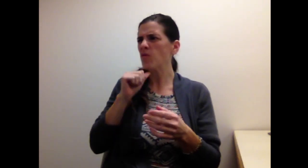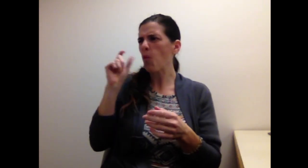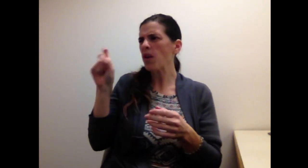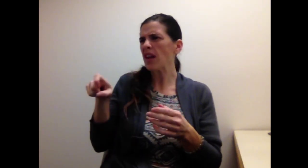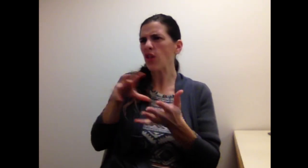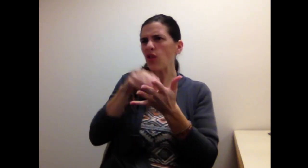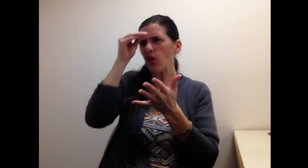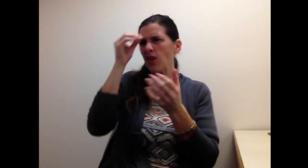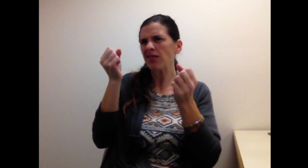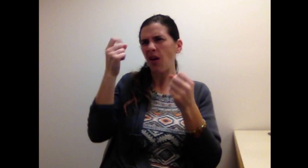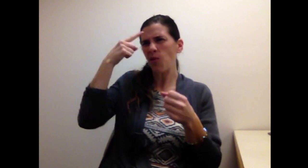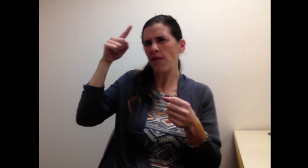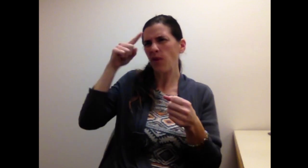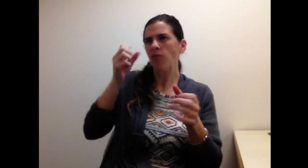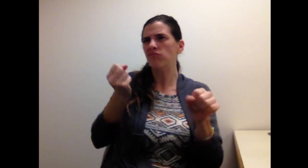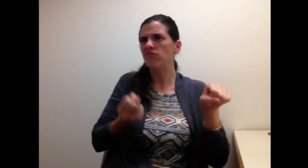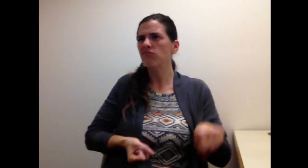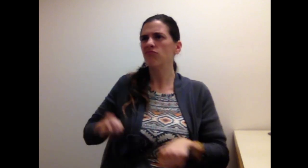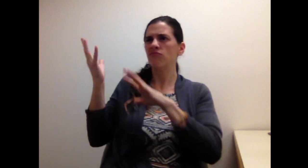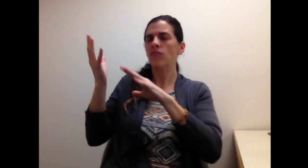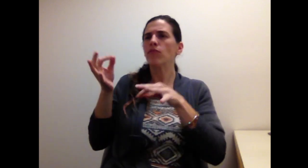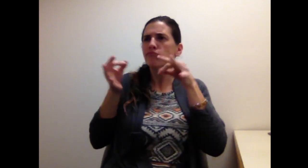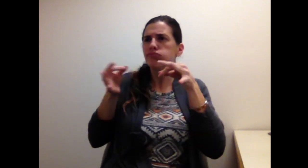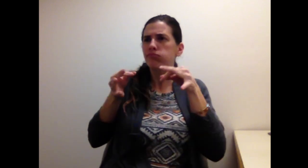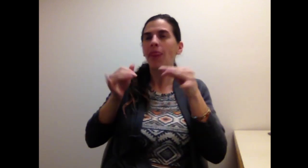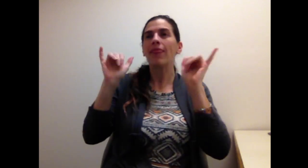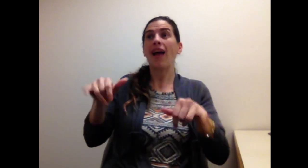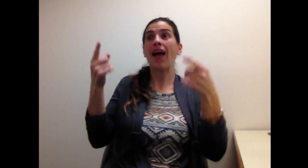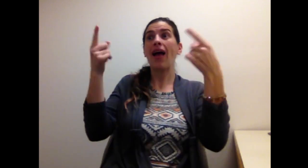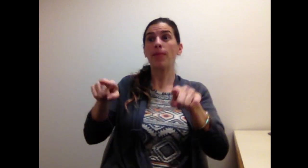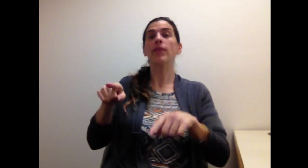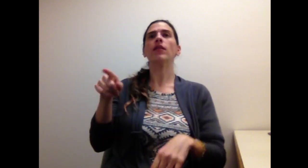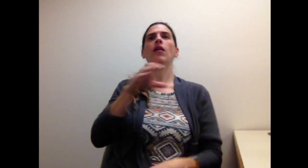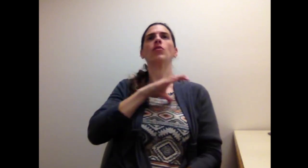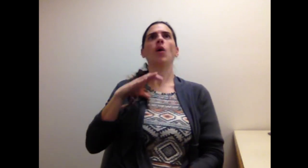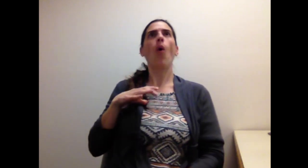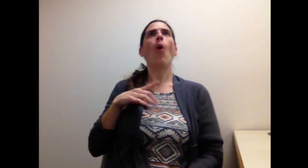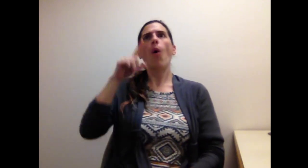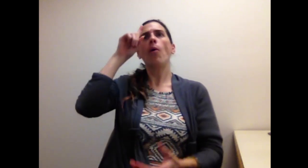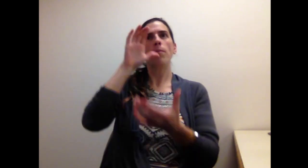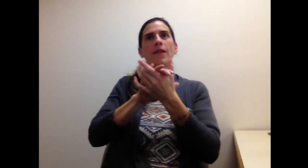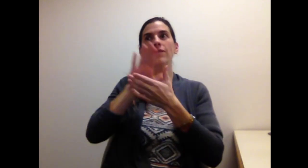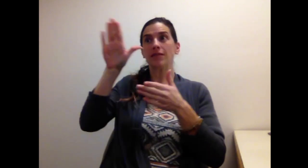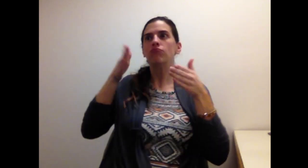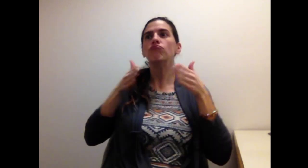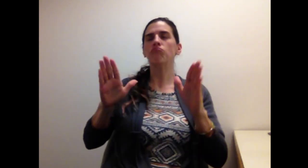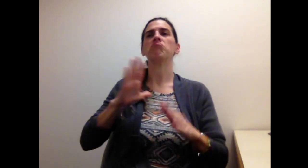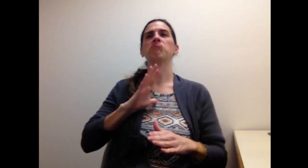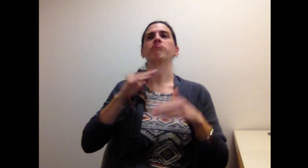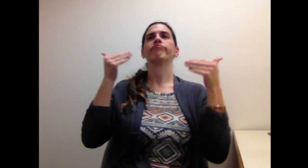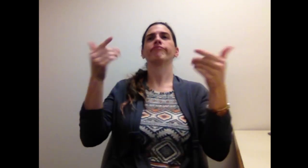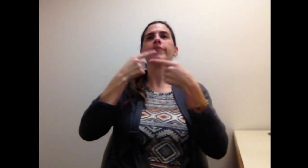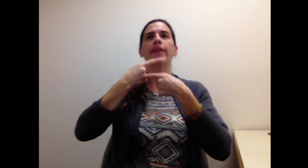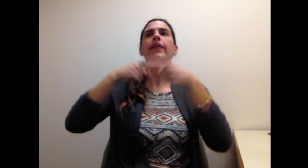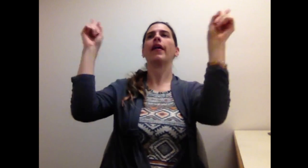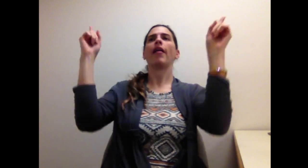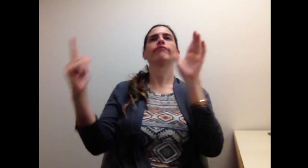didn't need to sign, and we should disregard it. The Congress believed his way and decided to